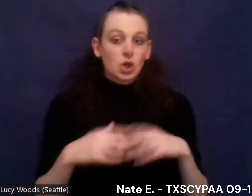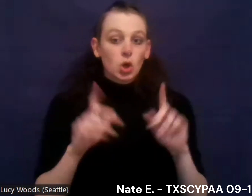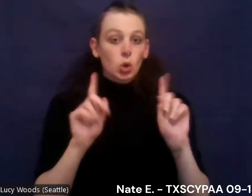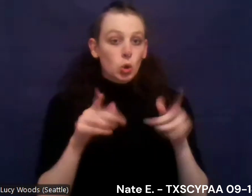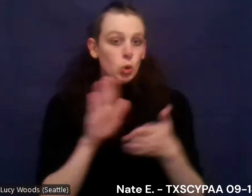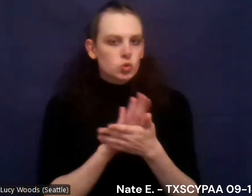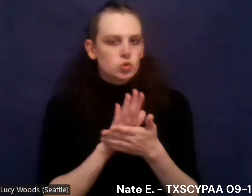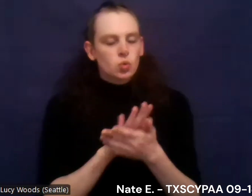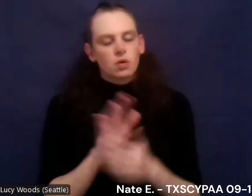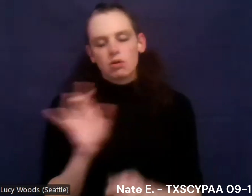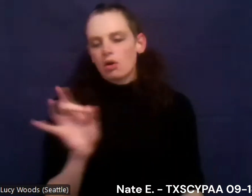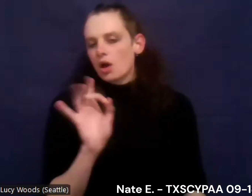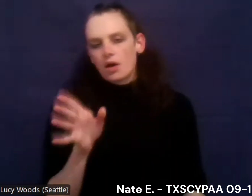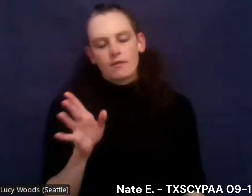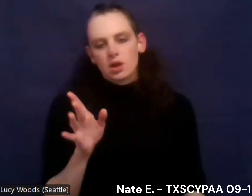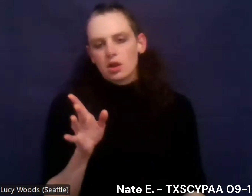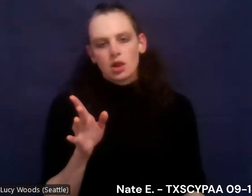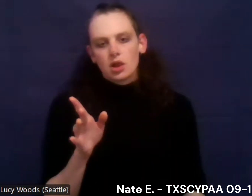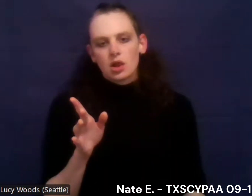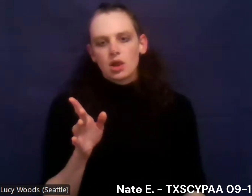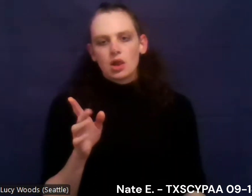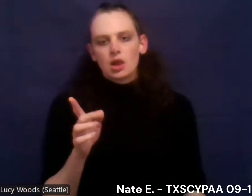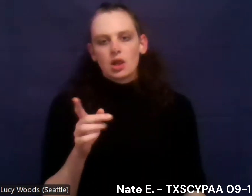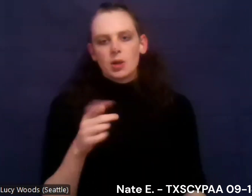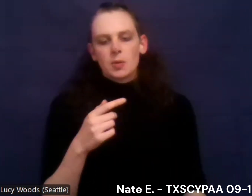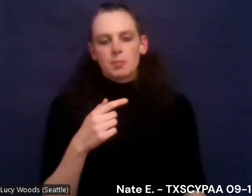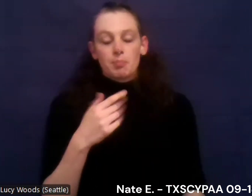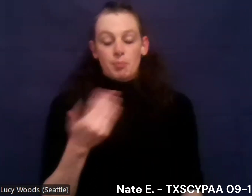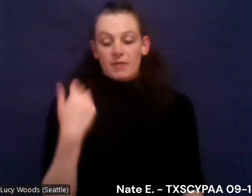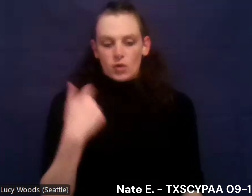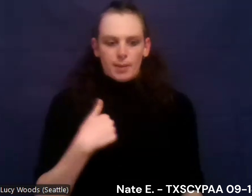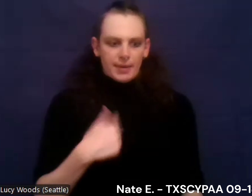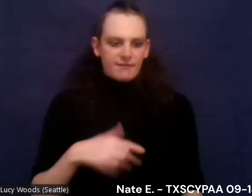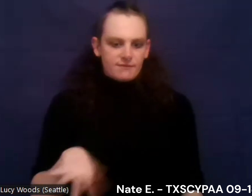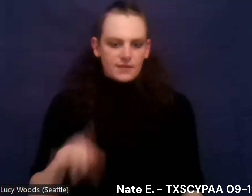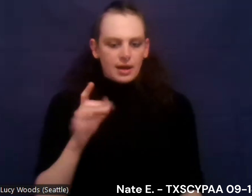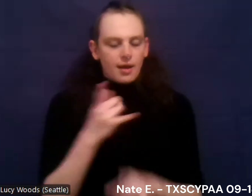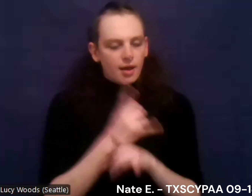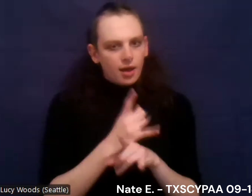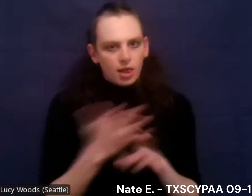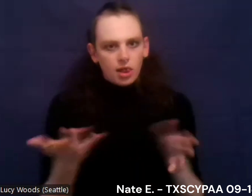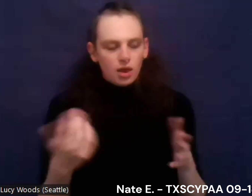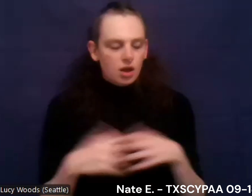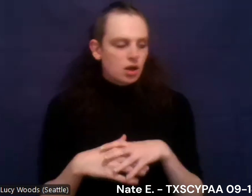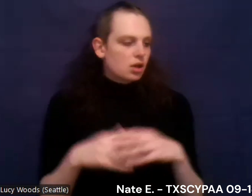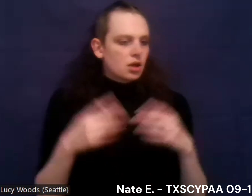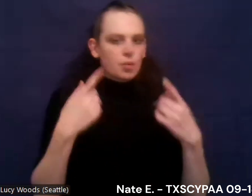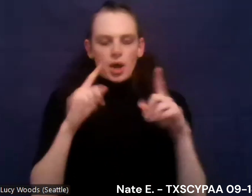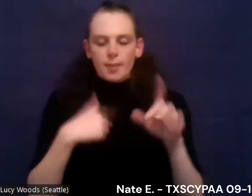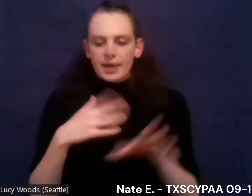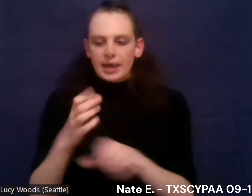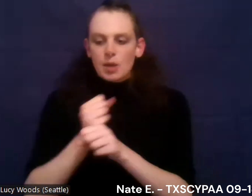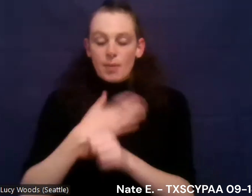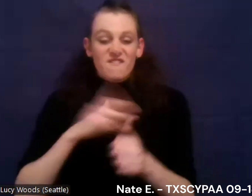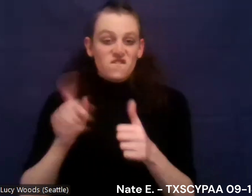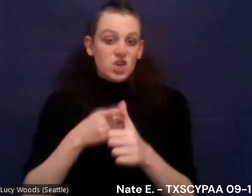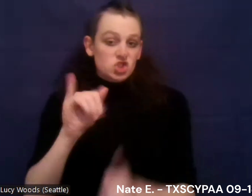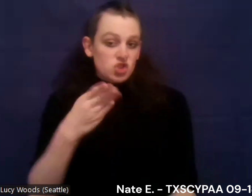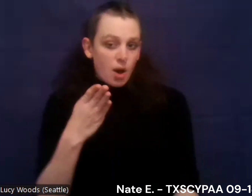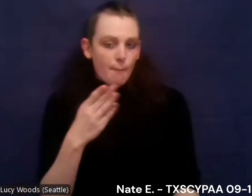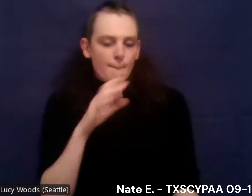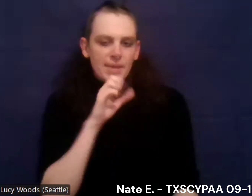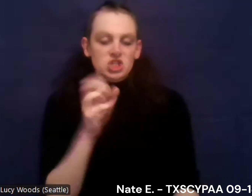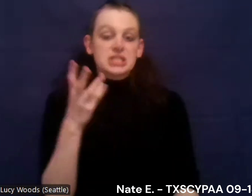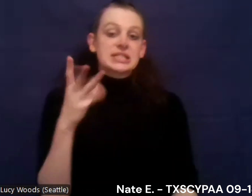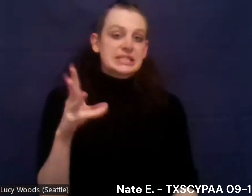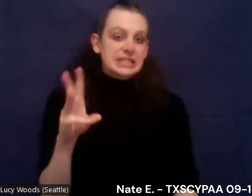world raw, I hadn't found alcohol yet. And so, finally, I get my first job at 16, and this